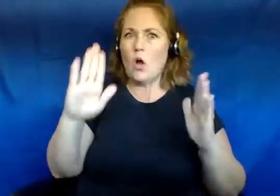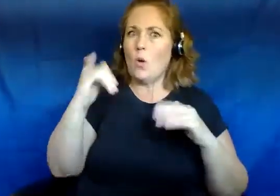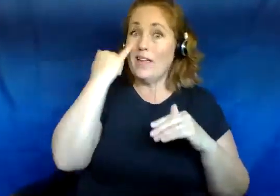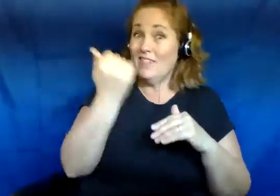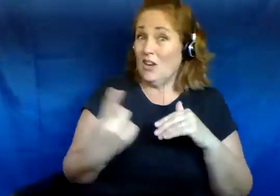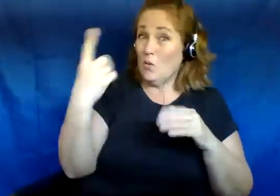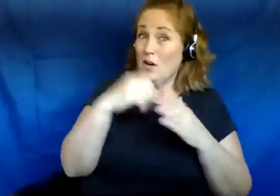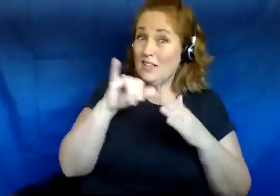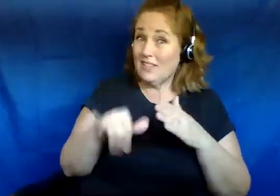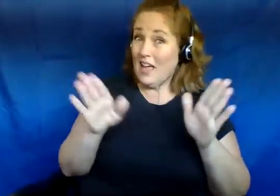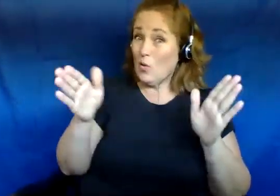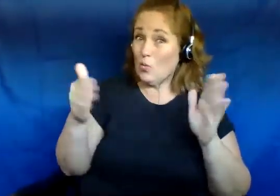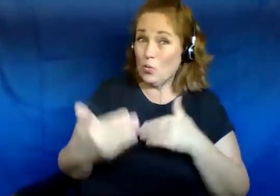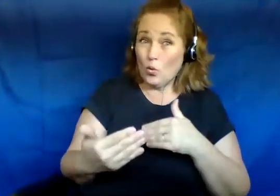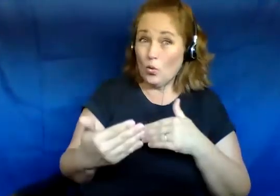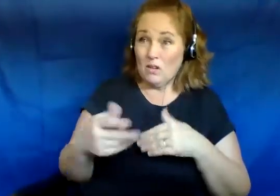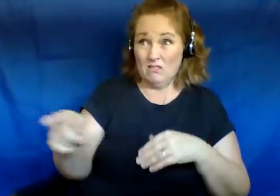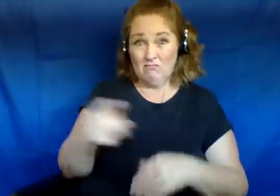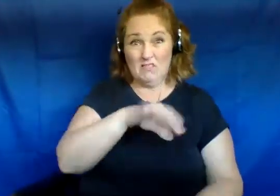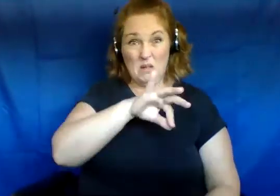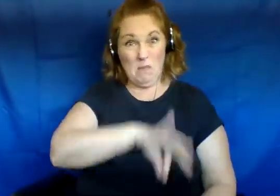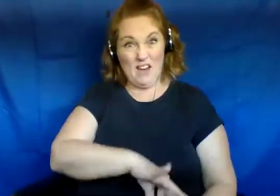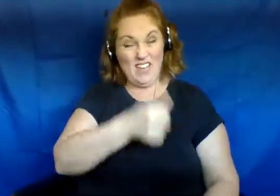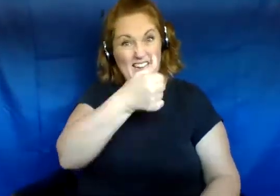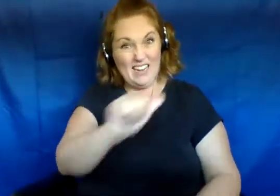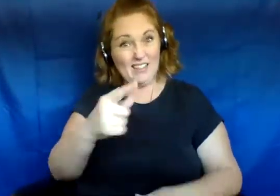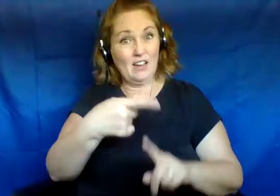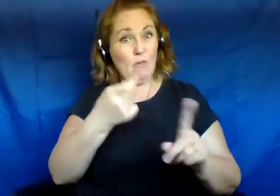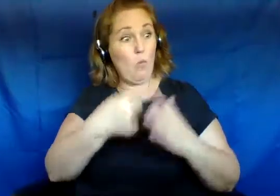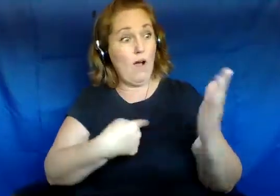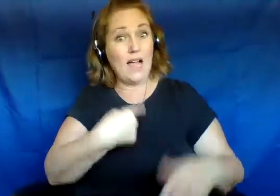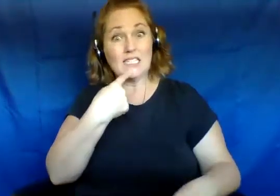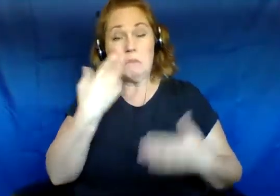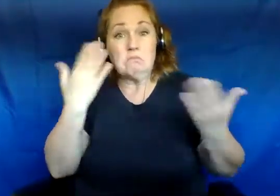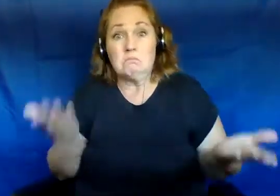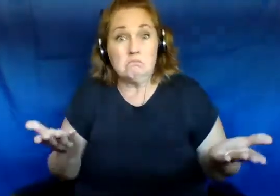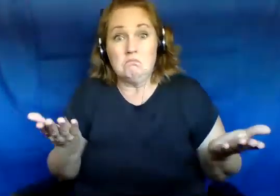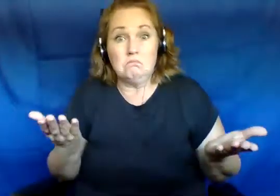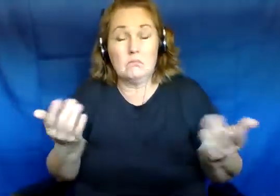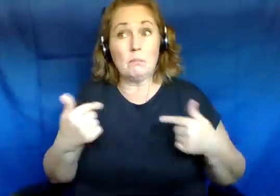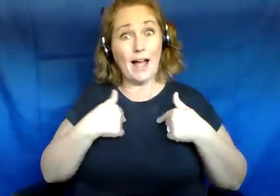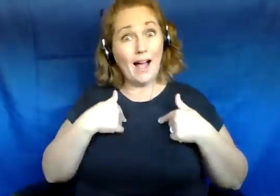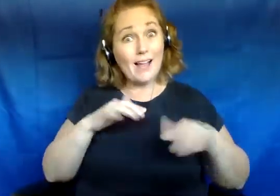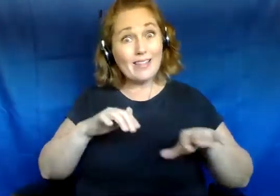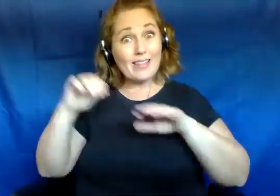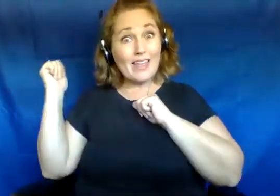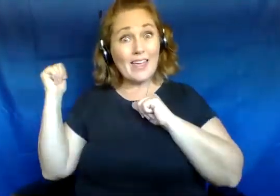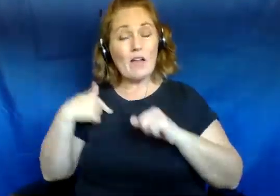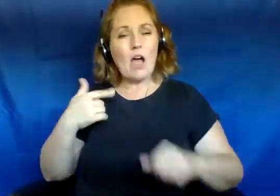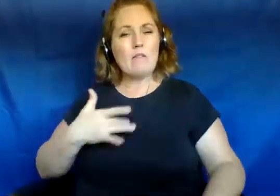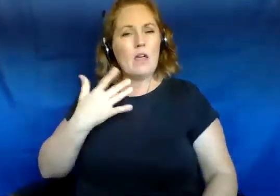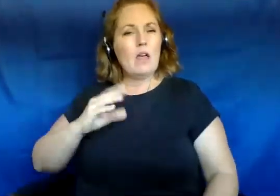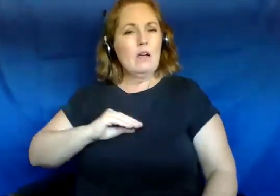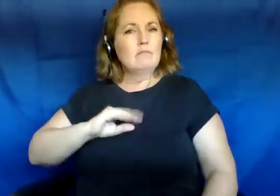anybody in that room gets a thing out of it, but I walk out of there with the feeling that